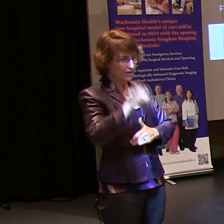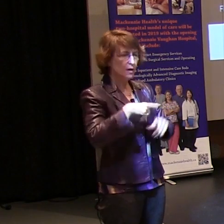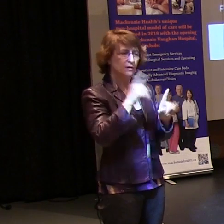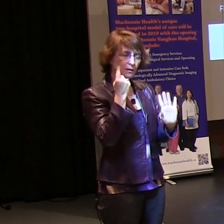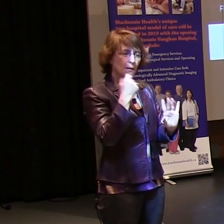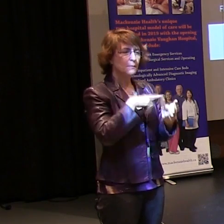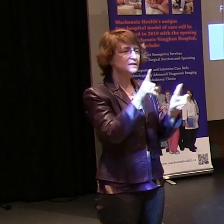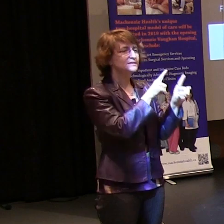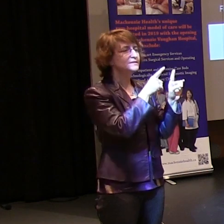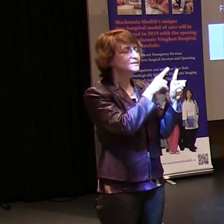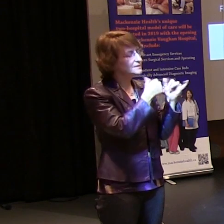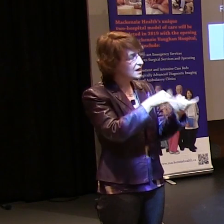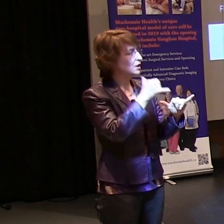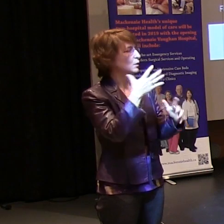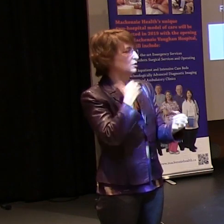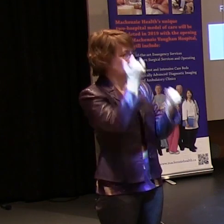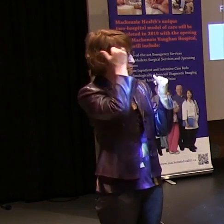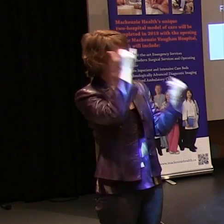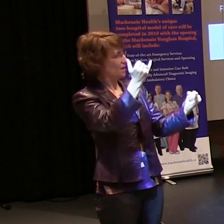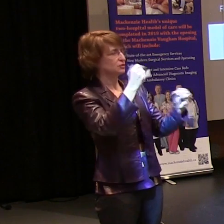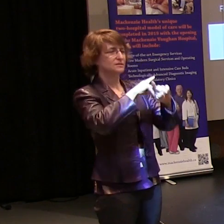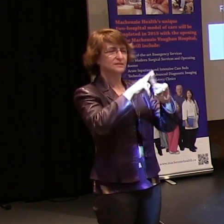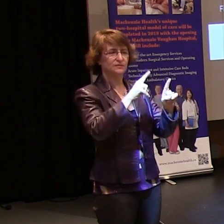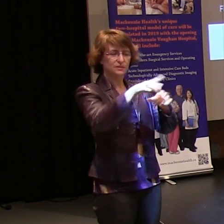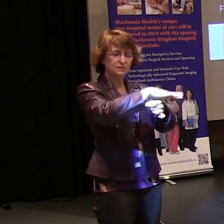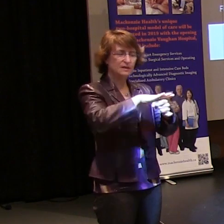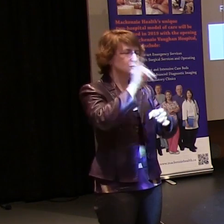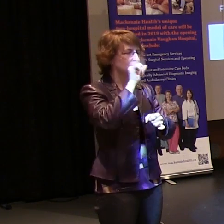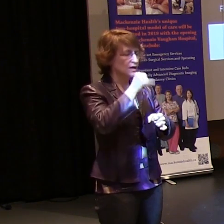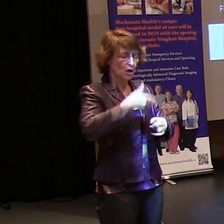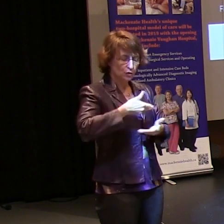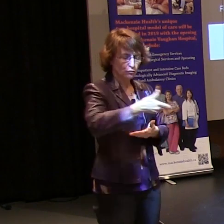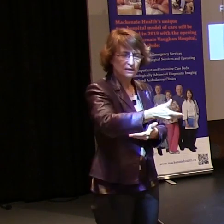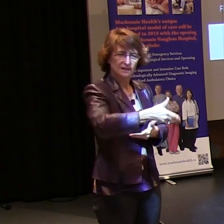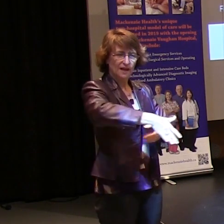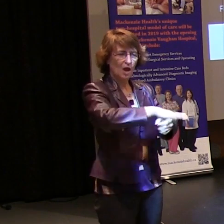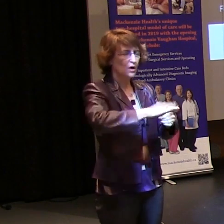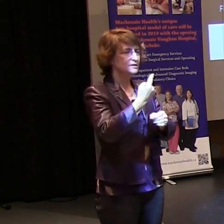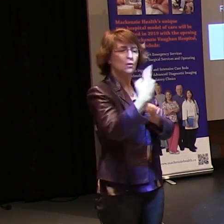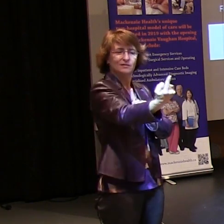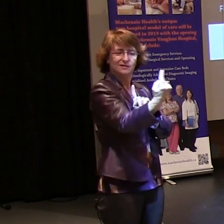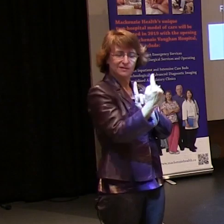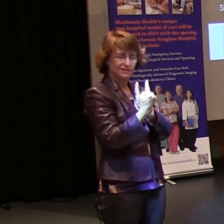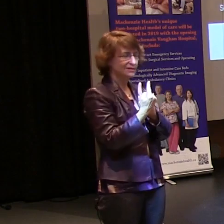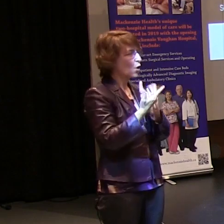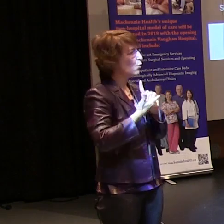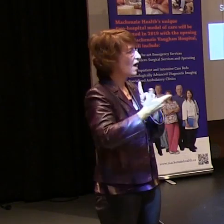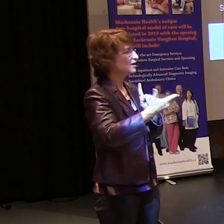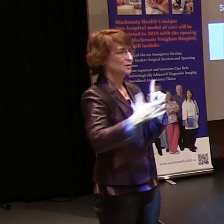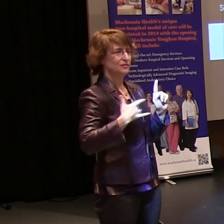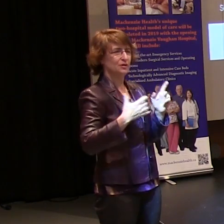create, imagine ourselves different spaces. Greeting space that somebody welcome you in different